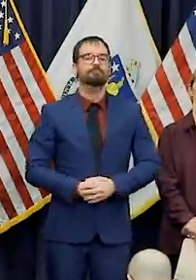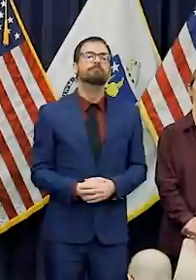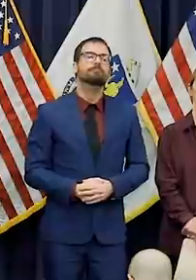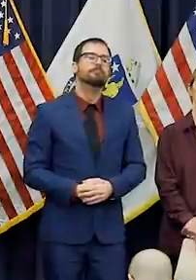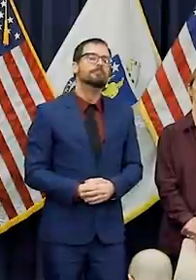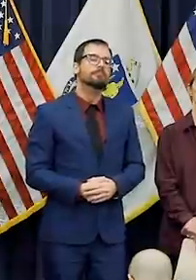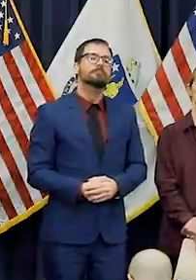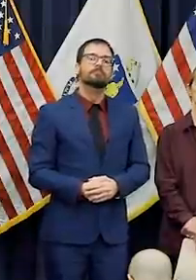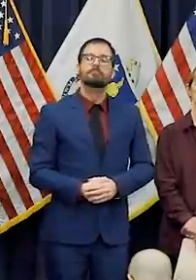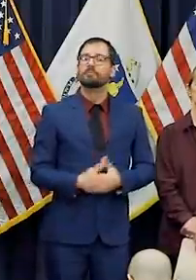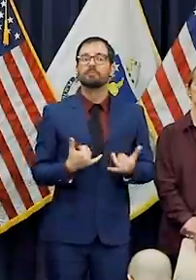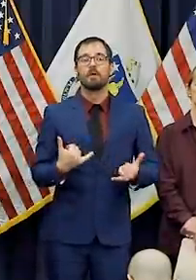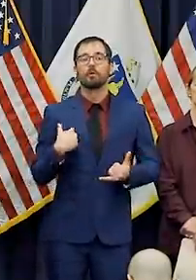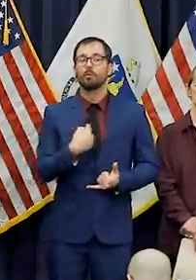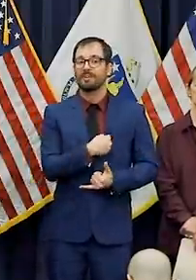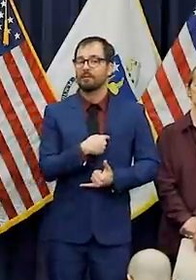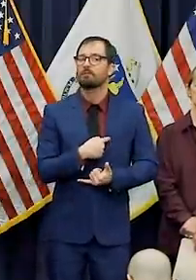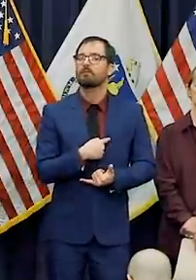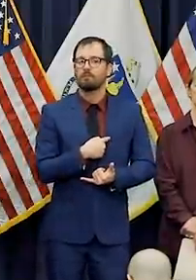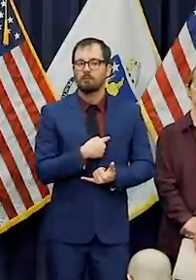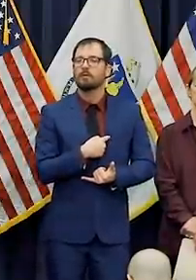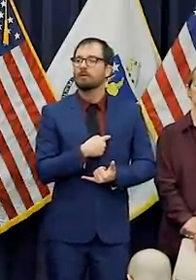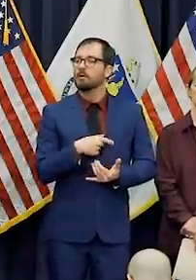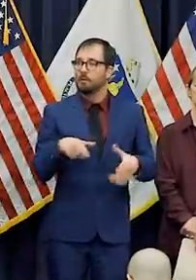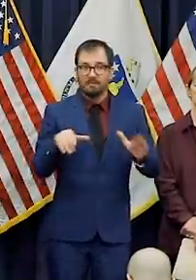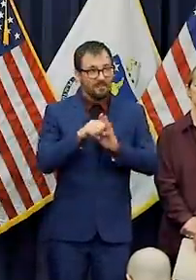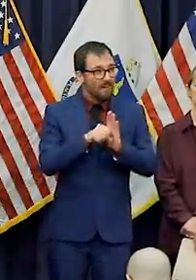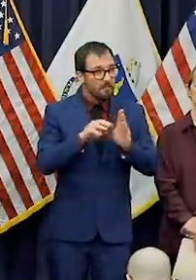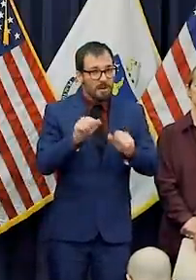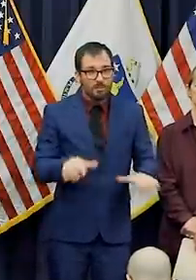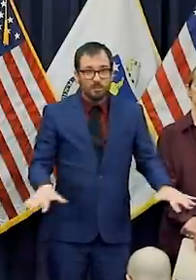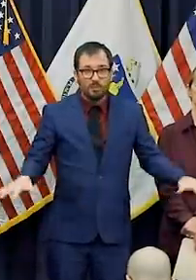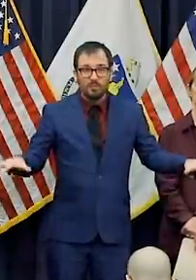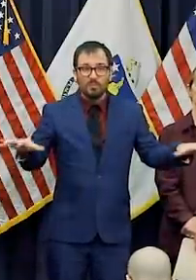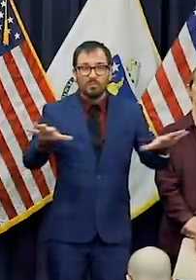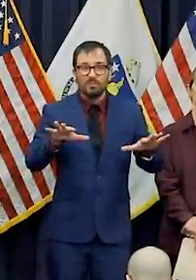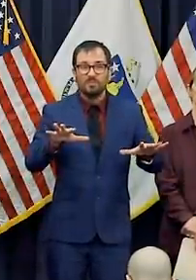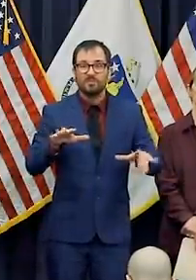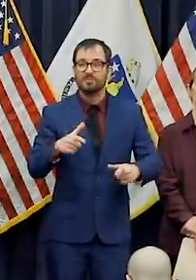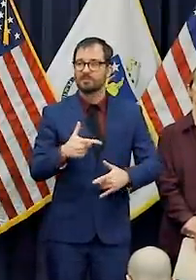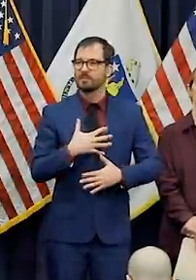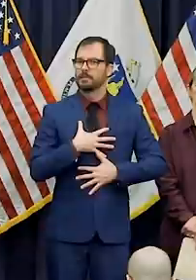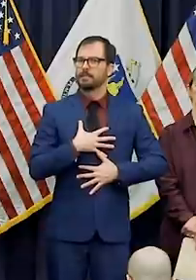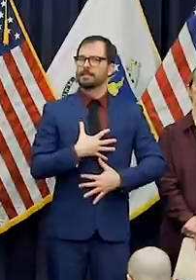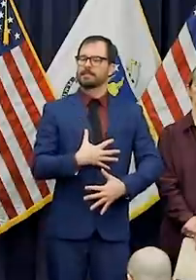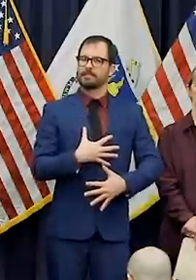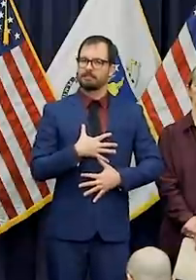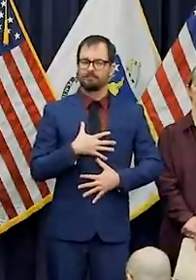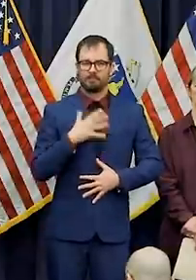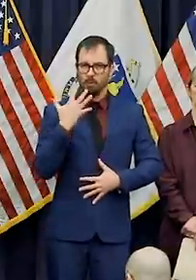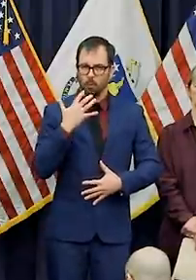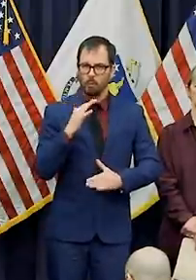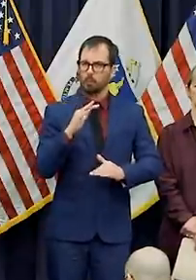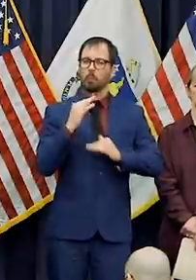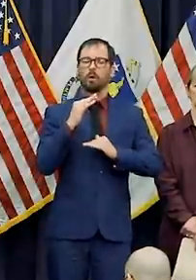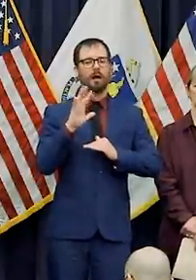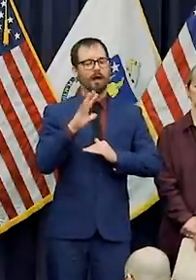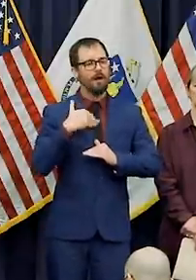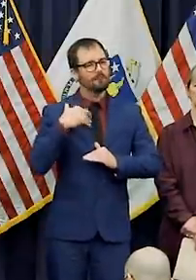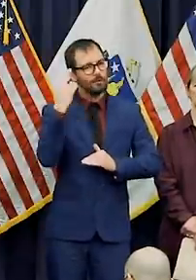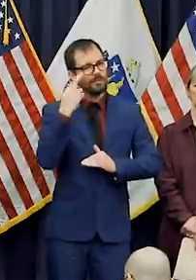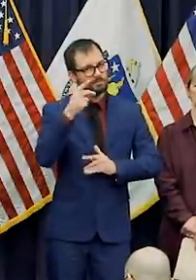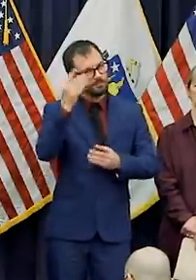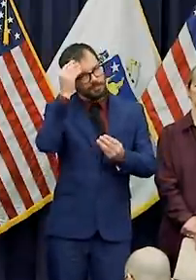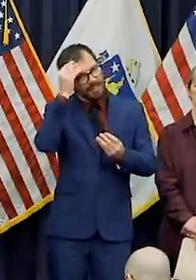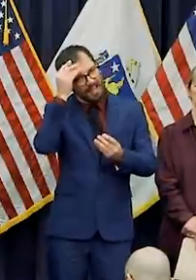this guidance. As we said yesterday, grocery stores are getting restocked. The reason we're seeing bare shelves on the